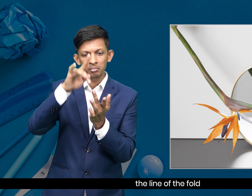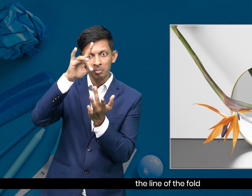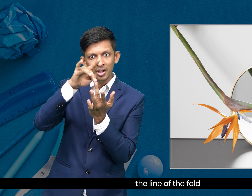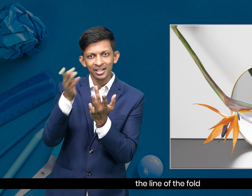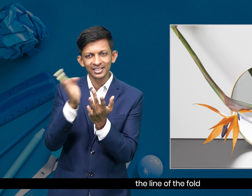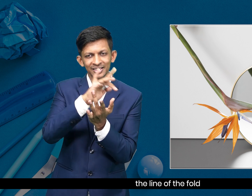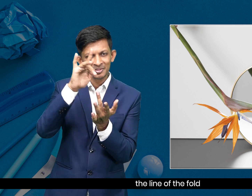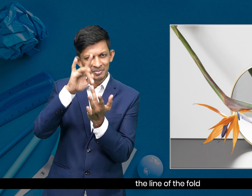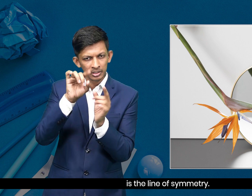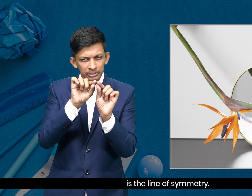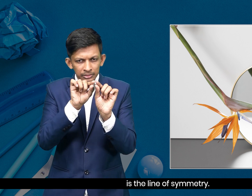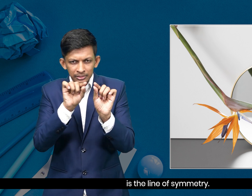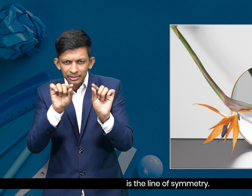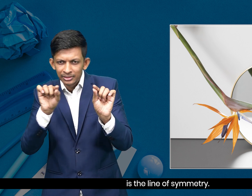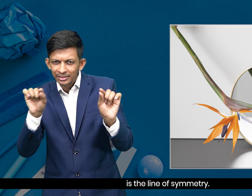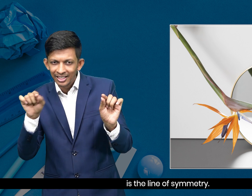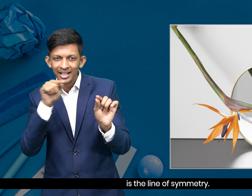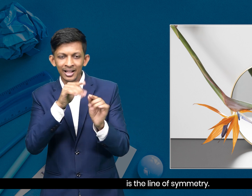the line of the fold is the line of symmetry.